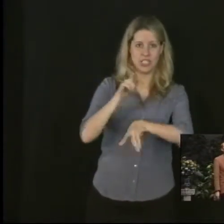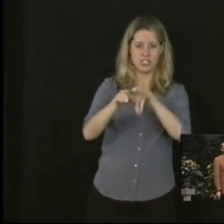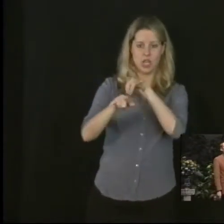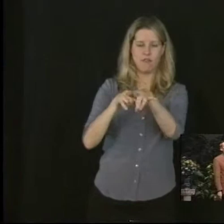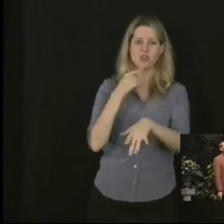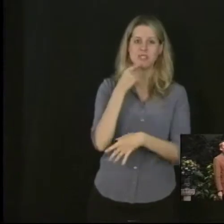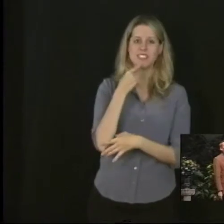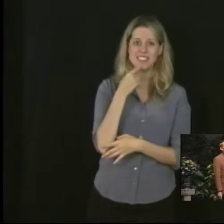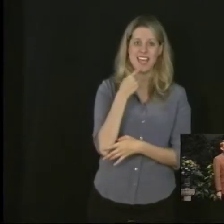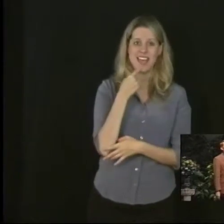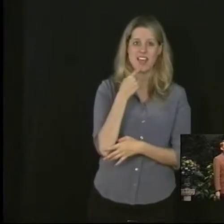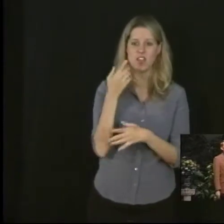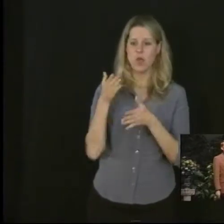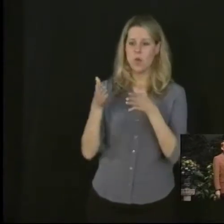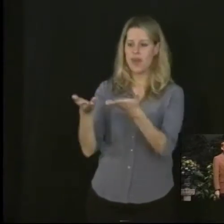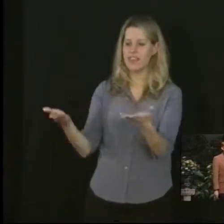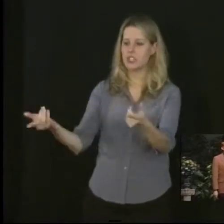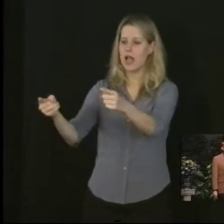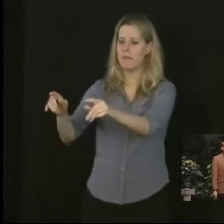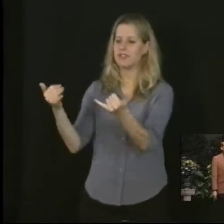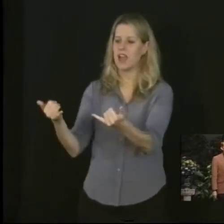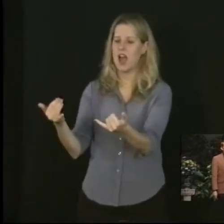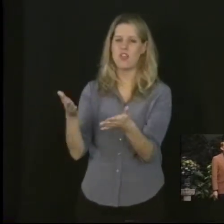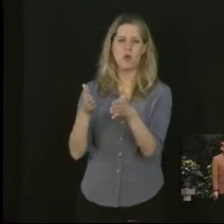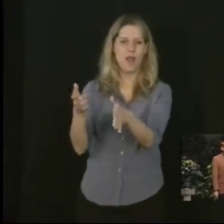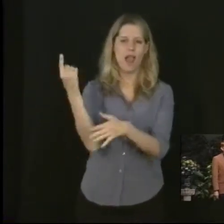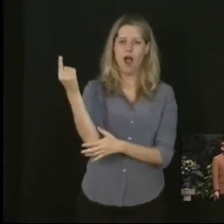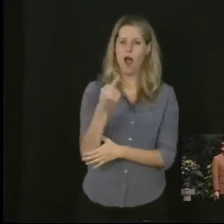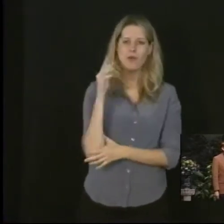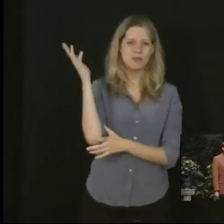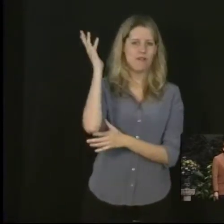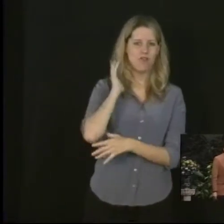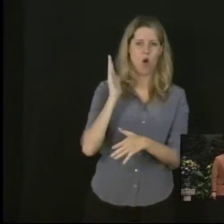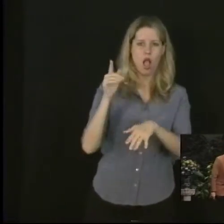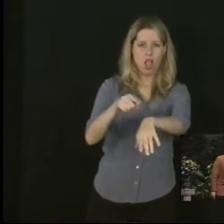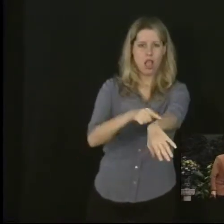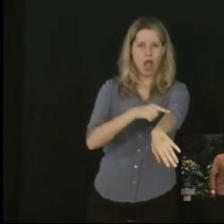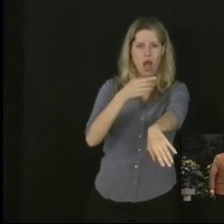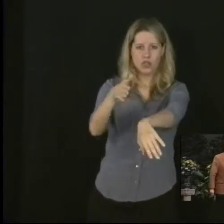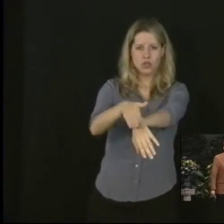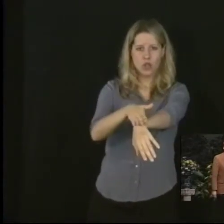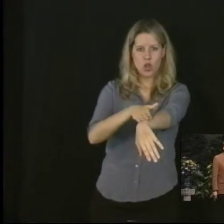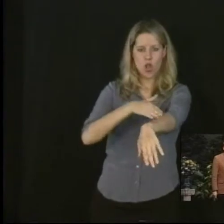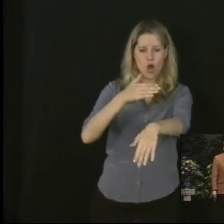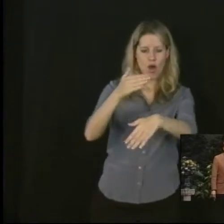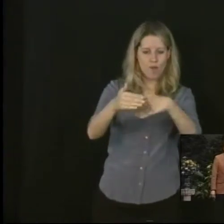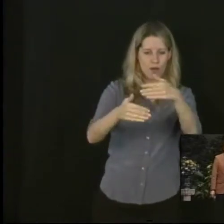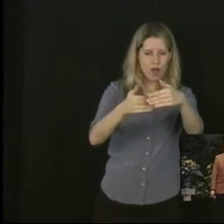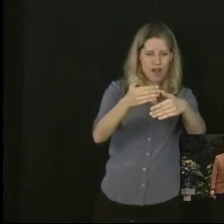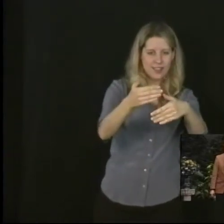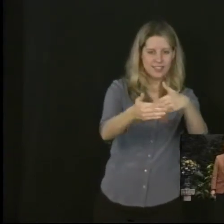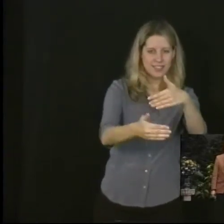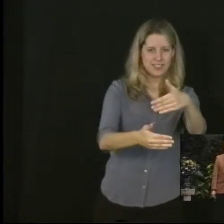the way things are happening now is the way they've always been happening. Long, slow, gradual processes.